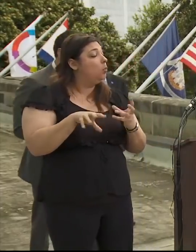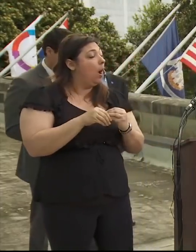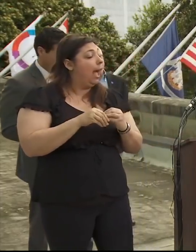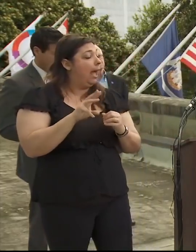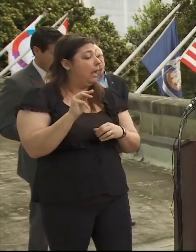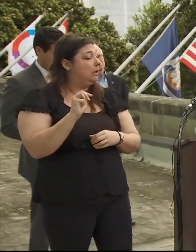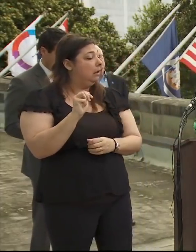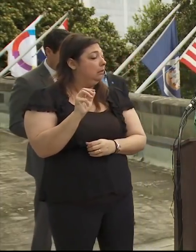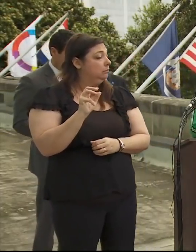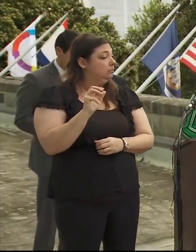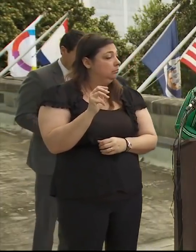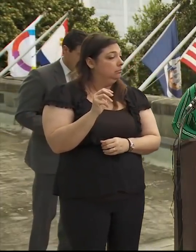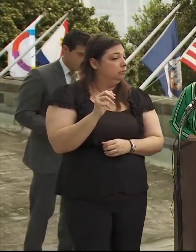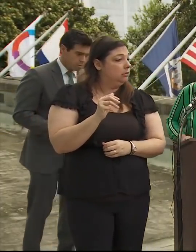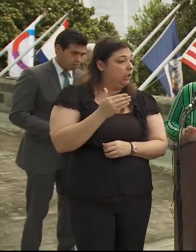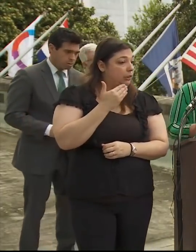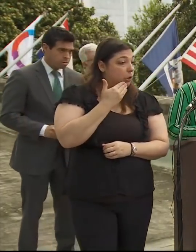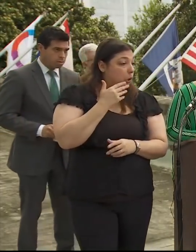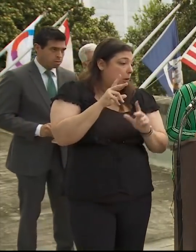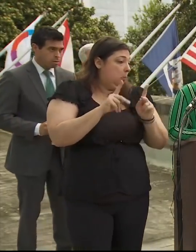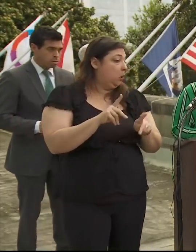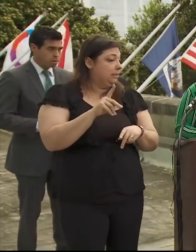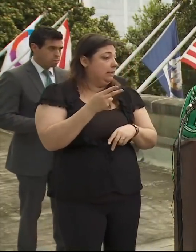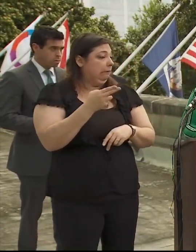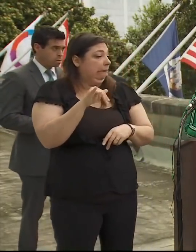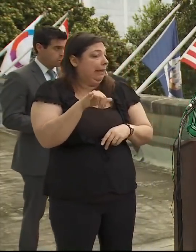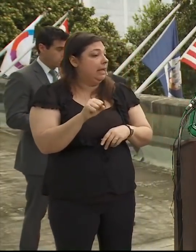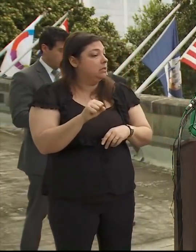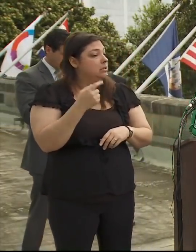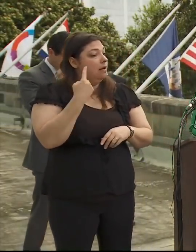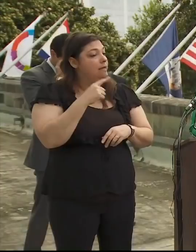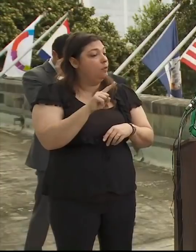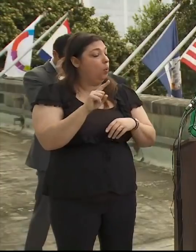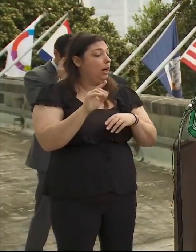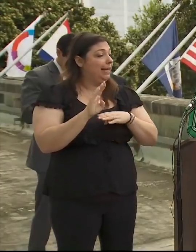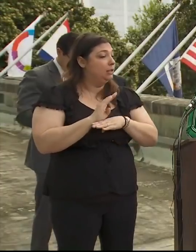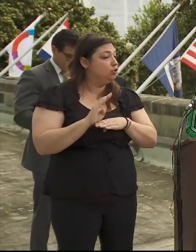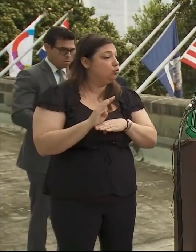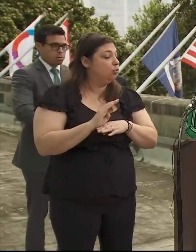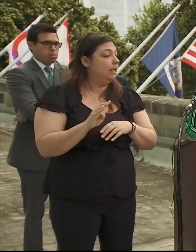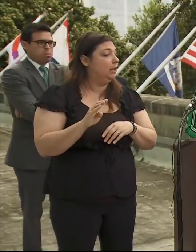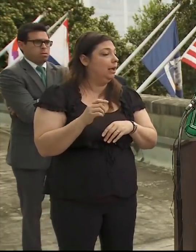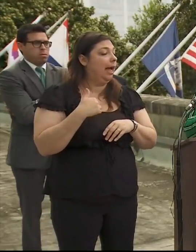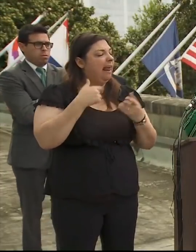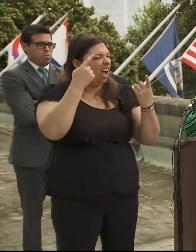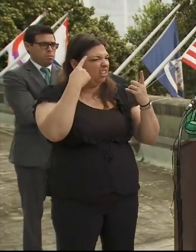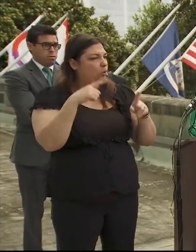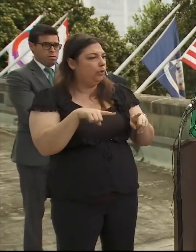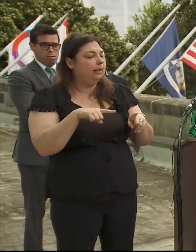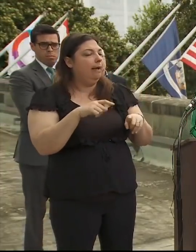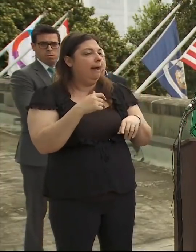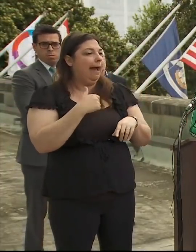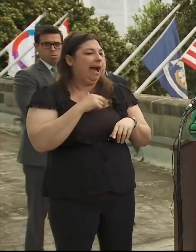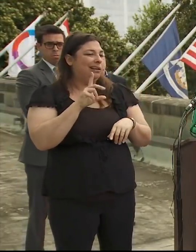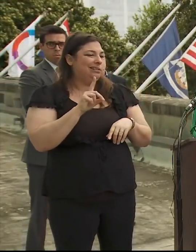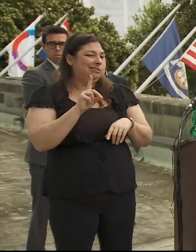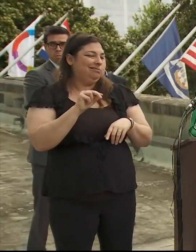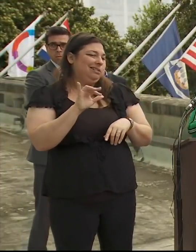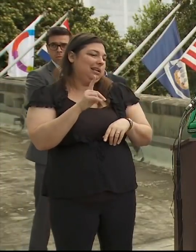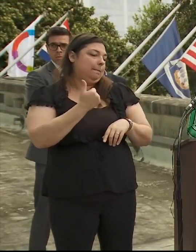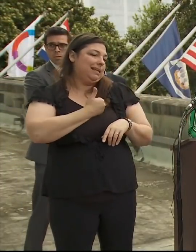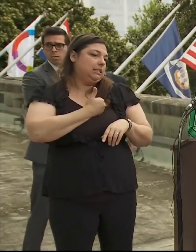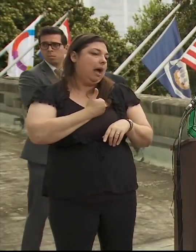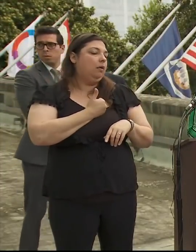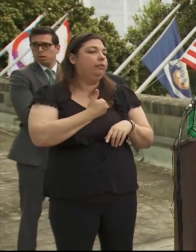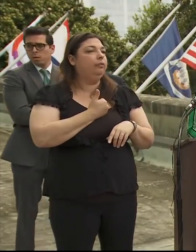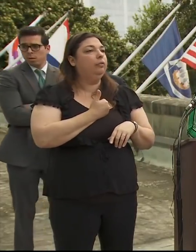Mark, being the good steward that he is for the industry, and I agree with this. I actually did it myself not too long